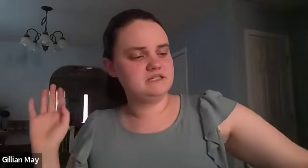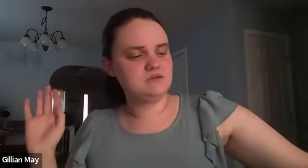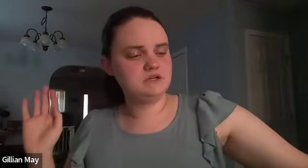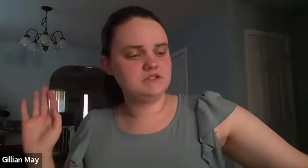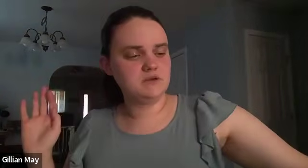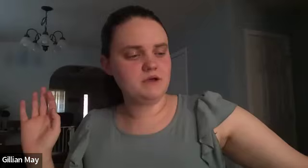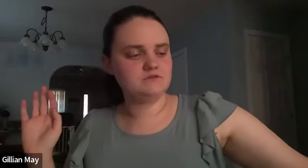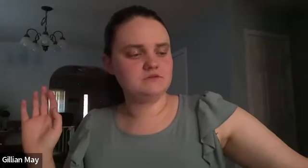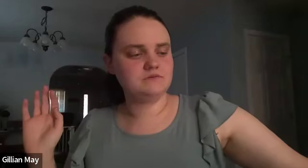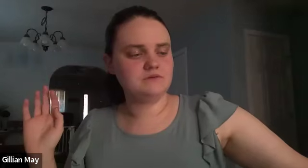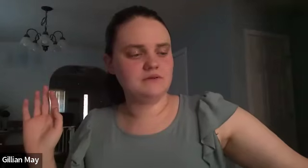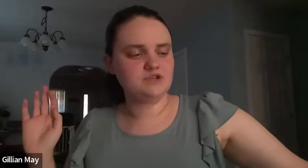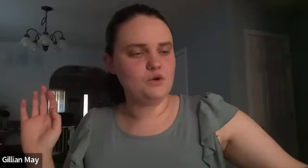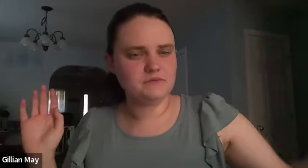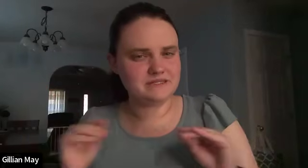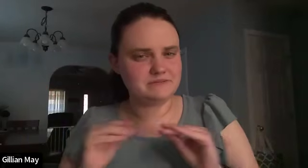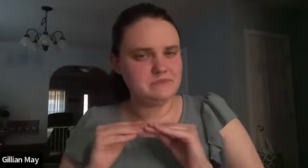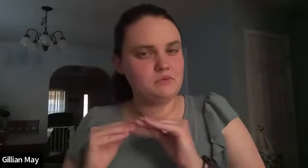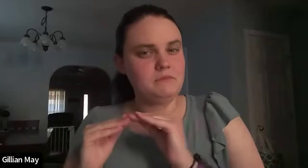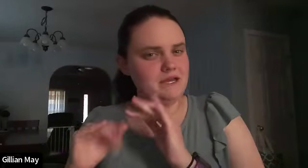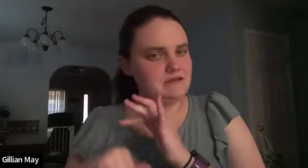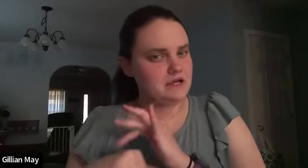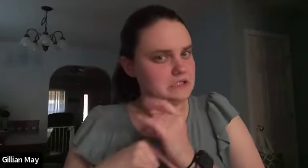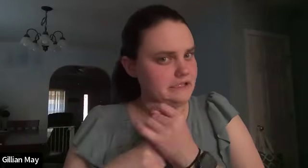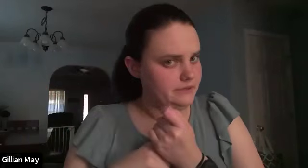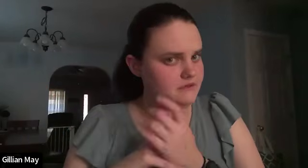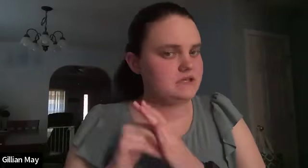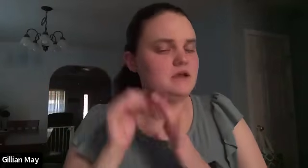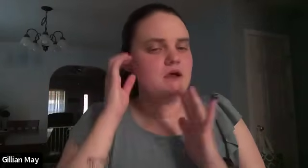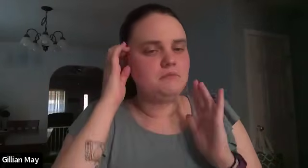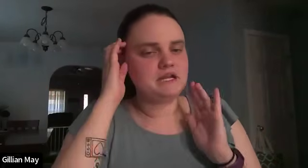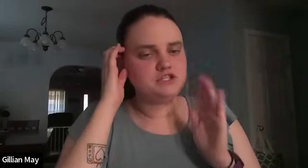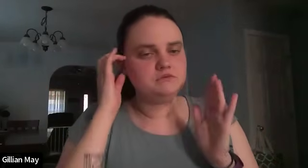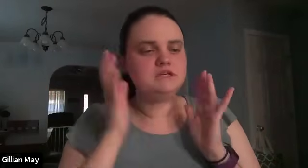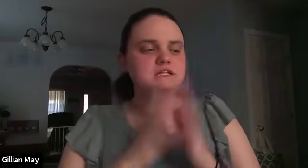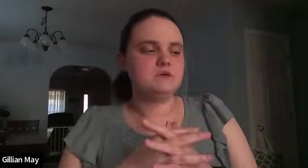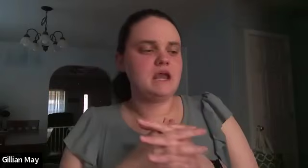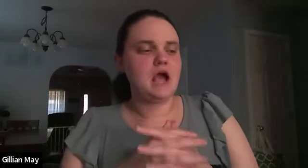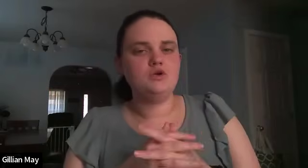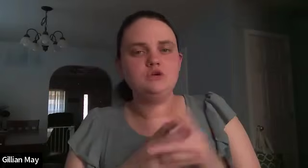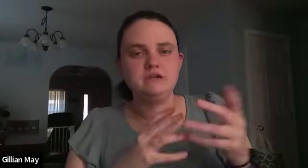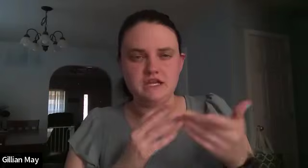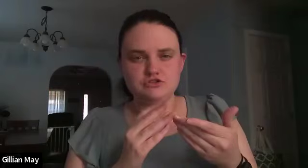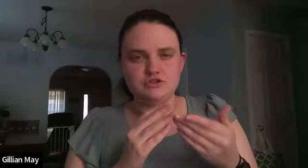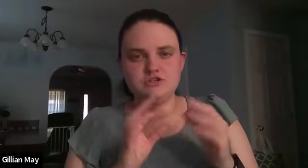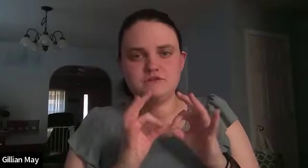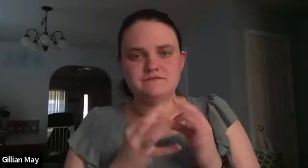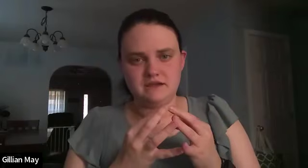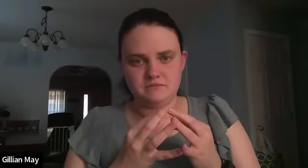next thing we're going to talk about is I was hoping we'll get to people. We may touch a little bit of it, but I do want to explain how you would introduce your